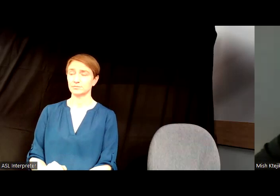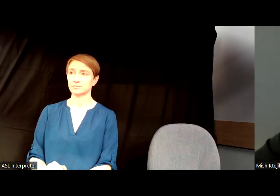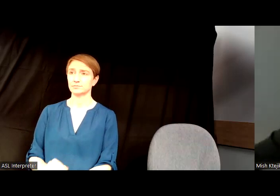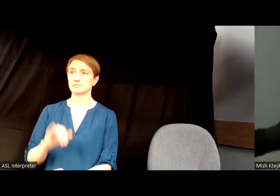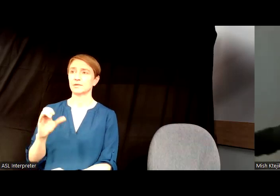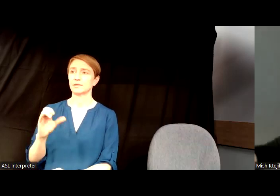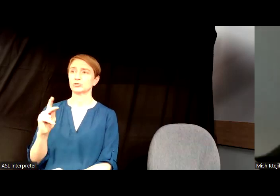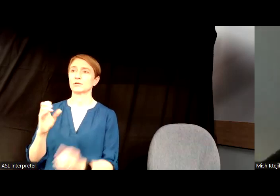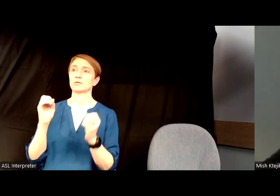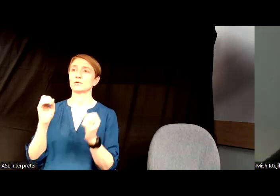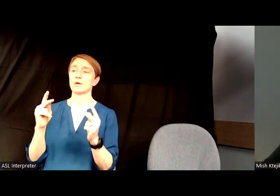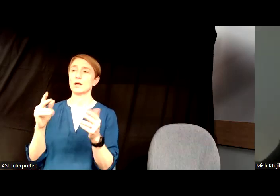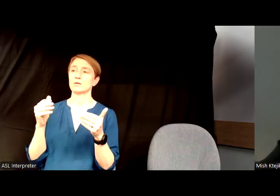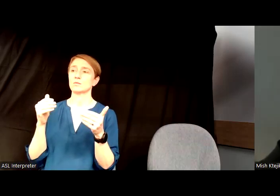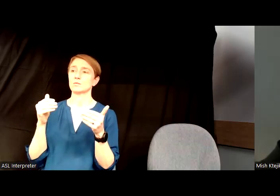Yeah, okay, we'll go ahead.